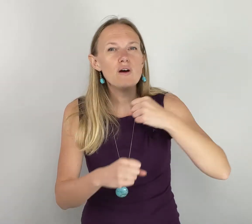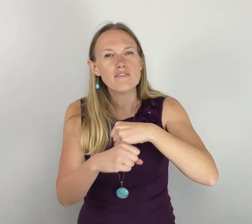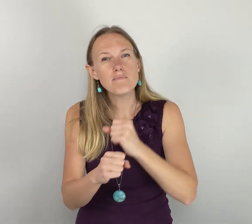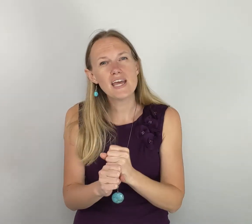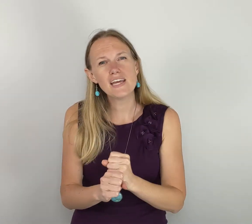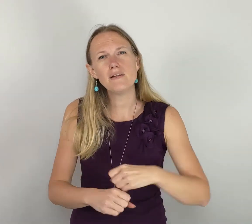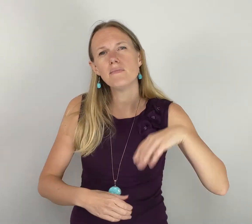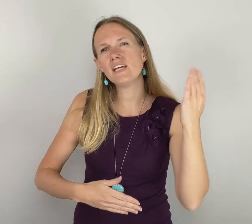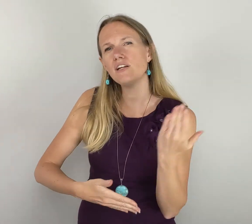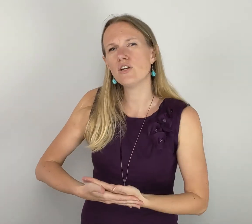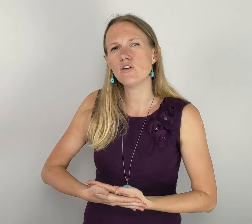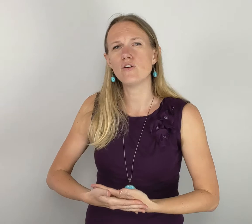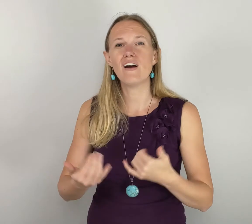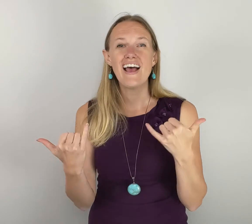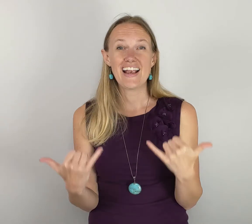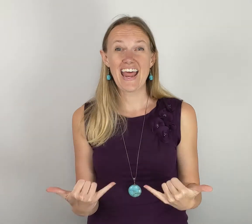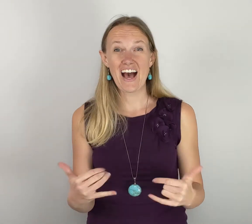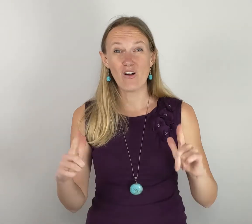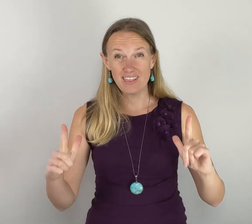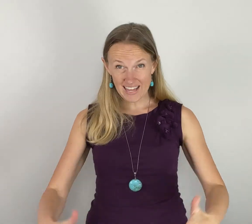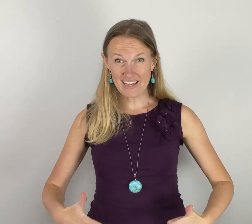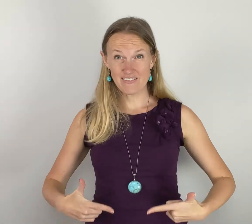have made me new. Now life